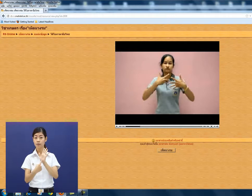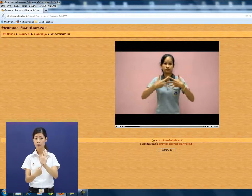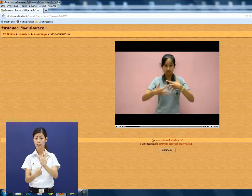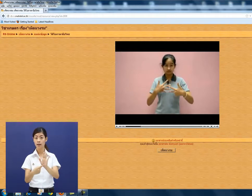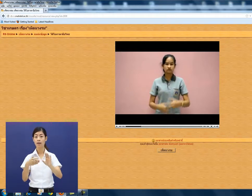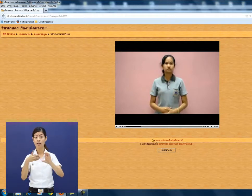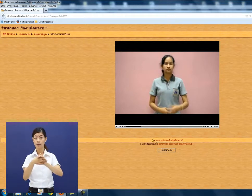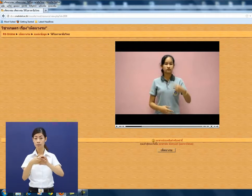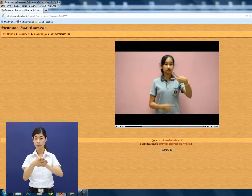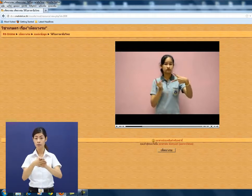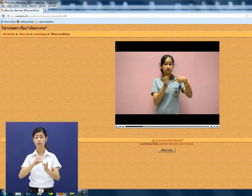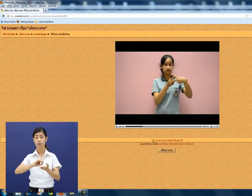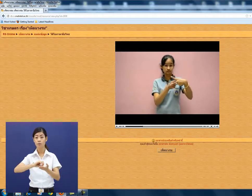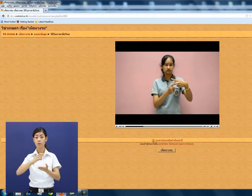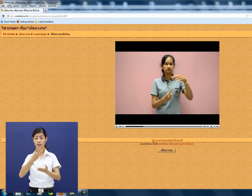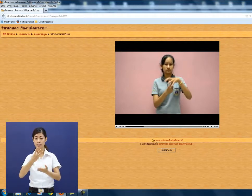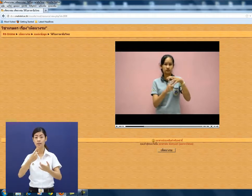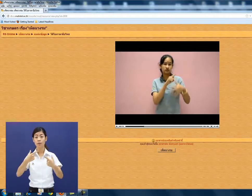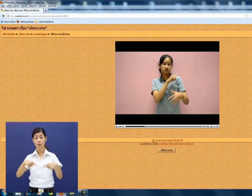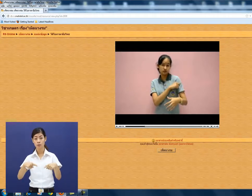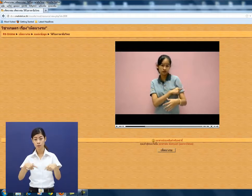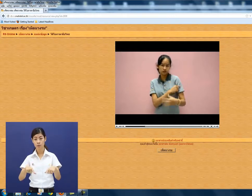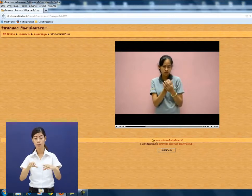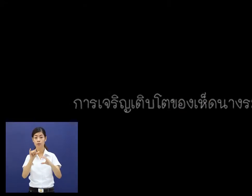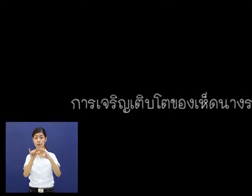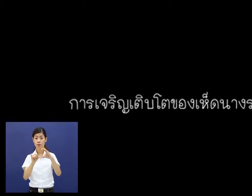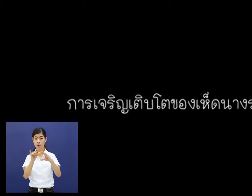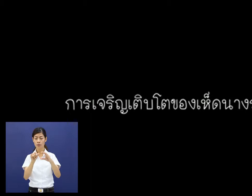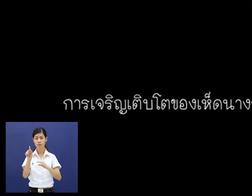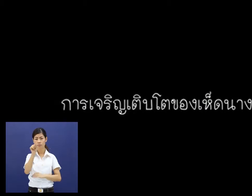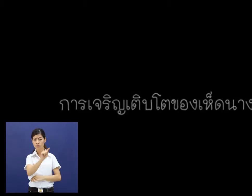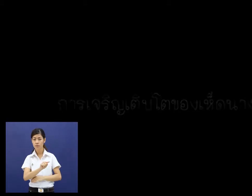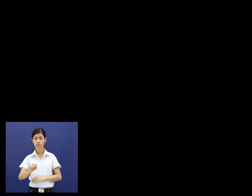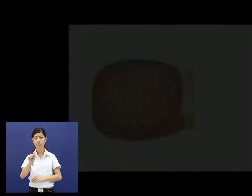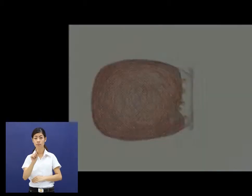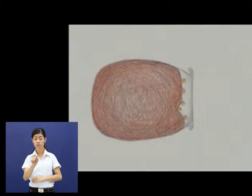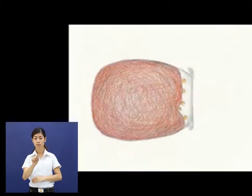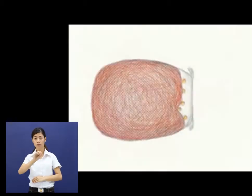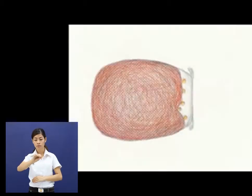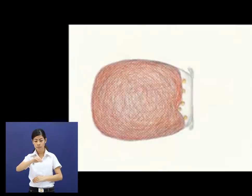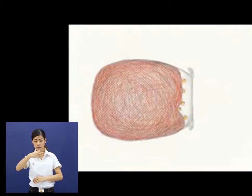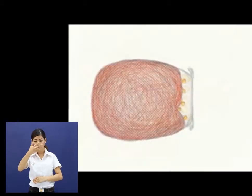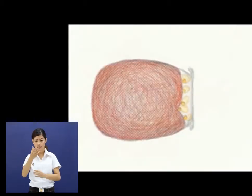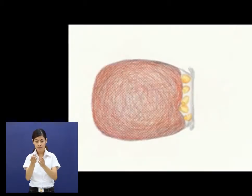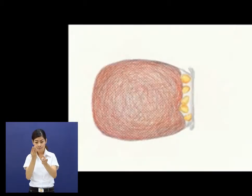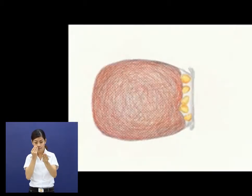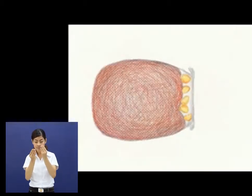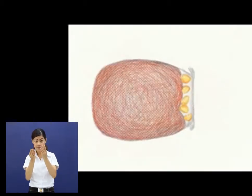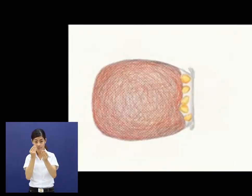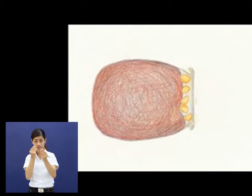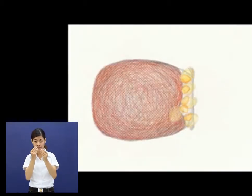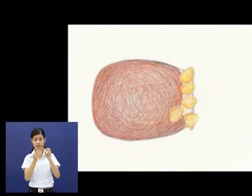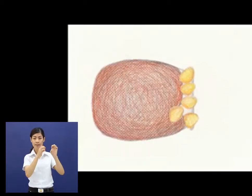We also made the video showing the growth process of oyster mushrooms,